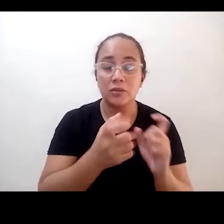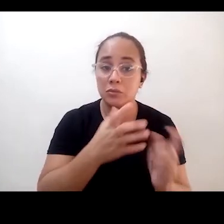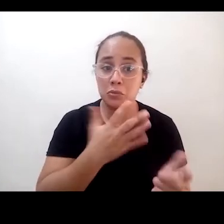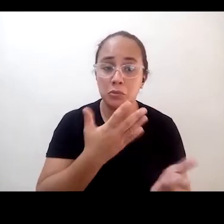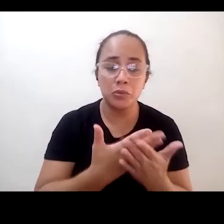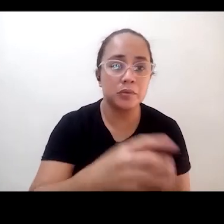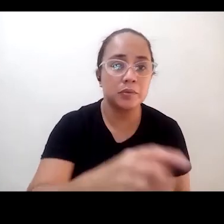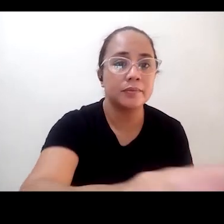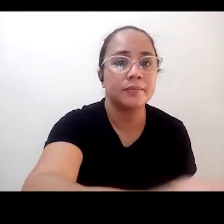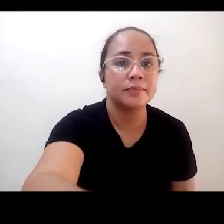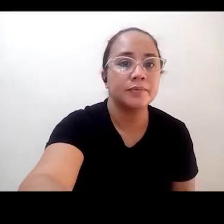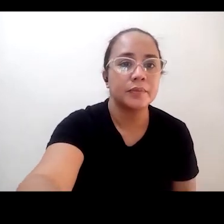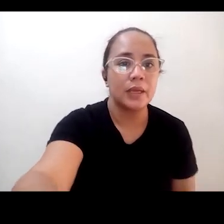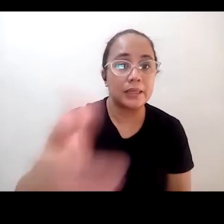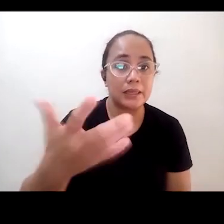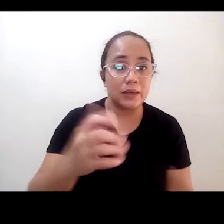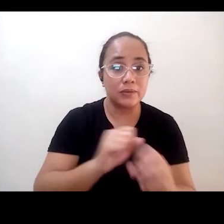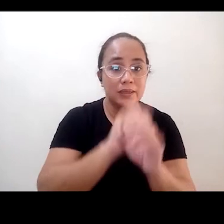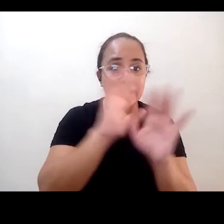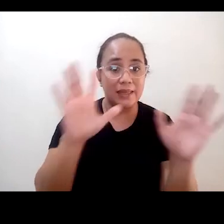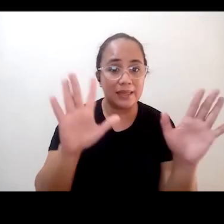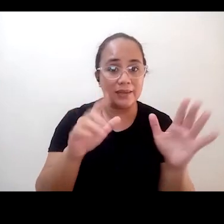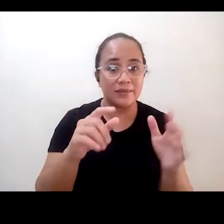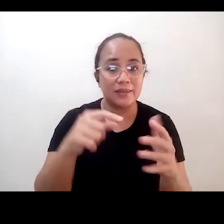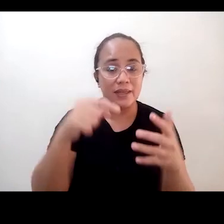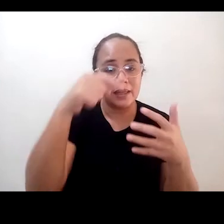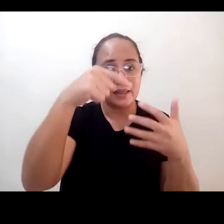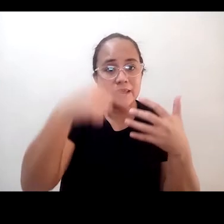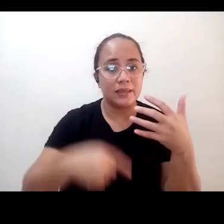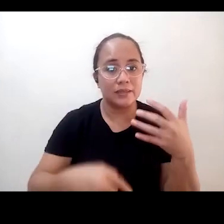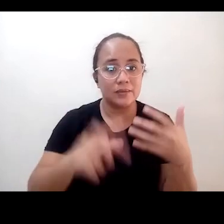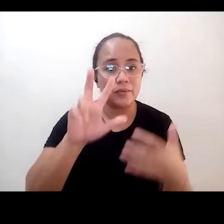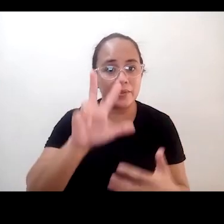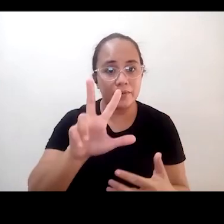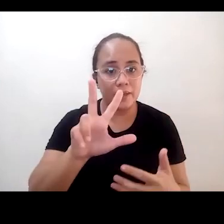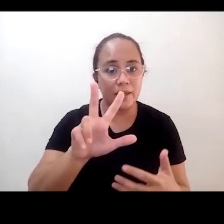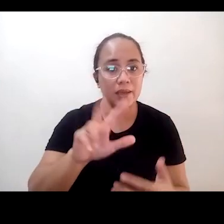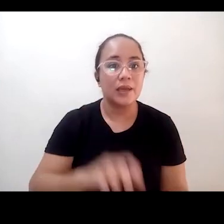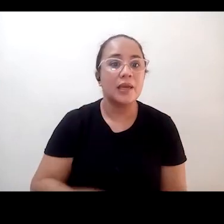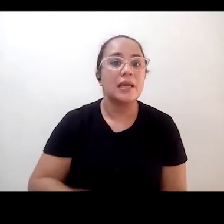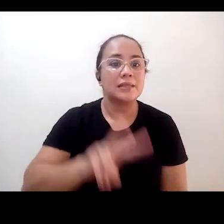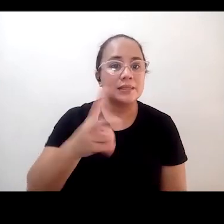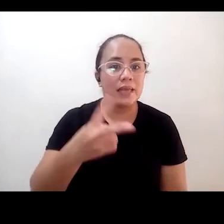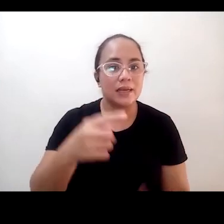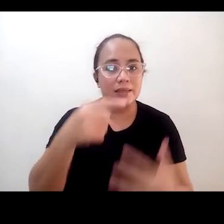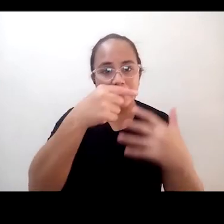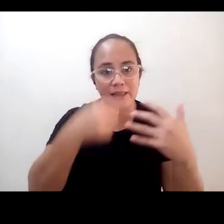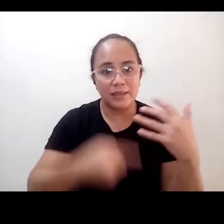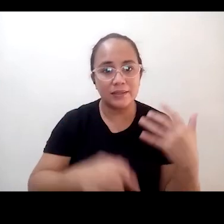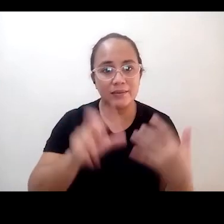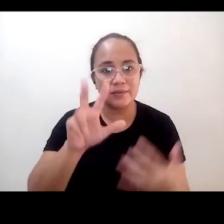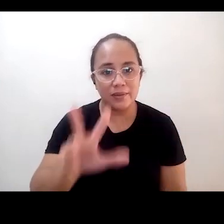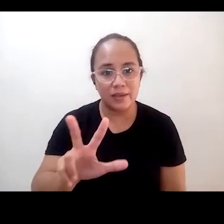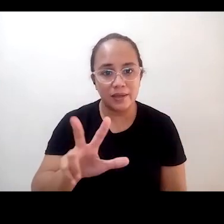you clarified first in a list of three, second in a list of three. Clear that this is 1, 2,